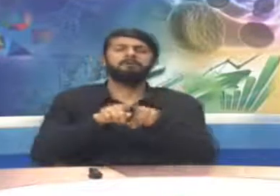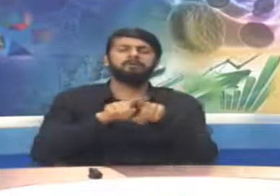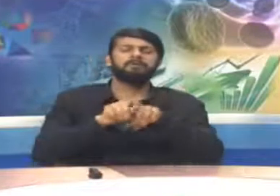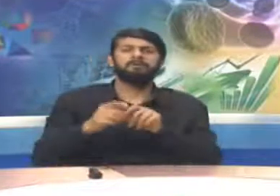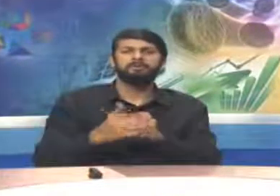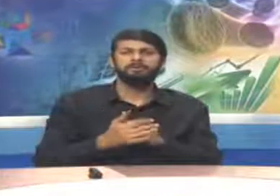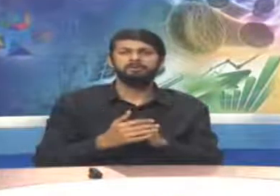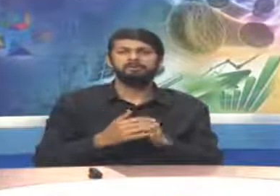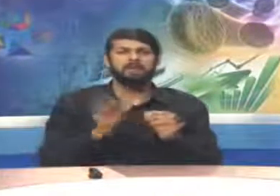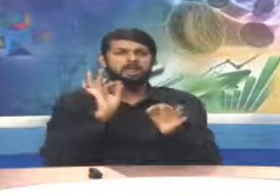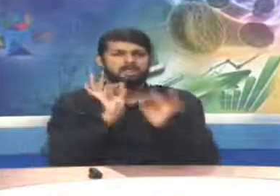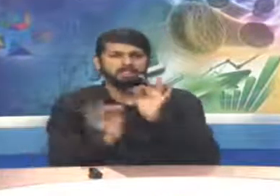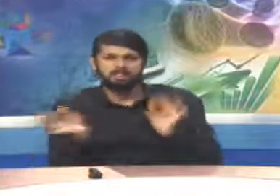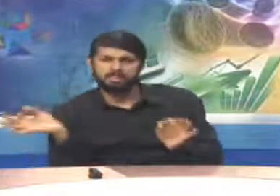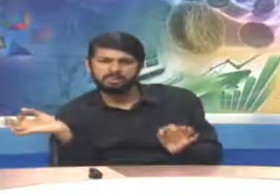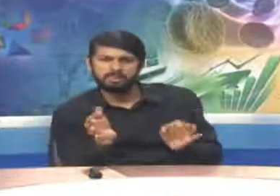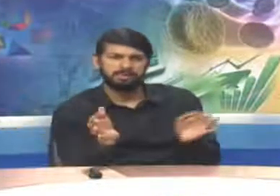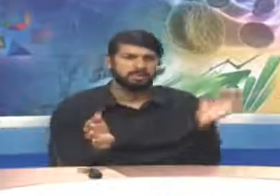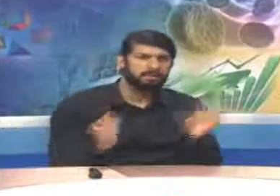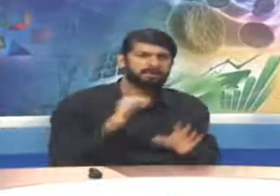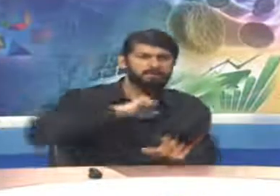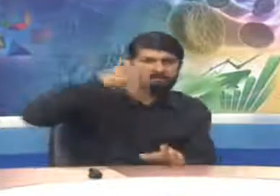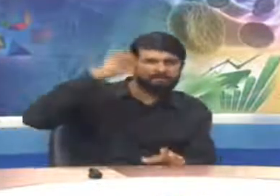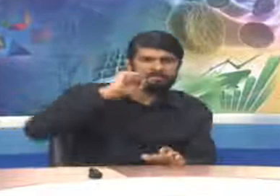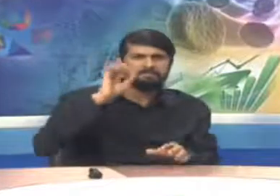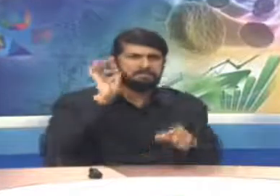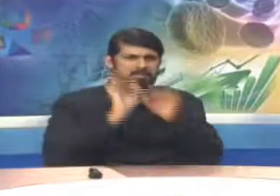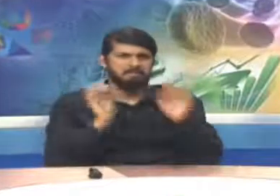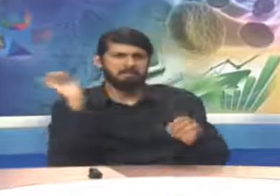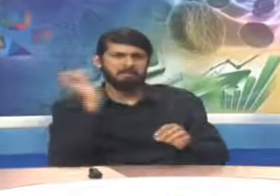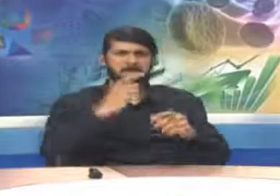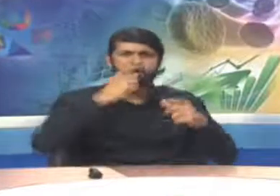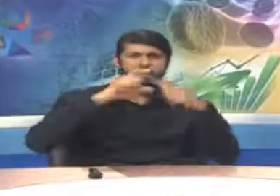Satyagraha and non-violence.